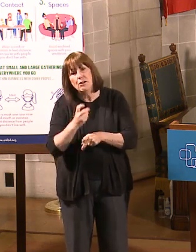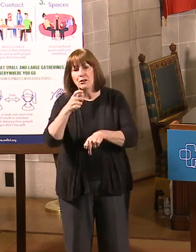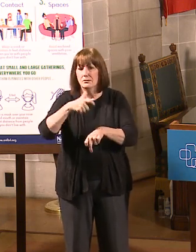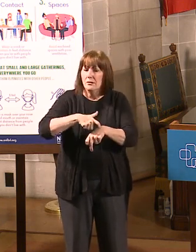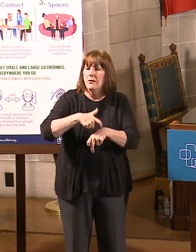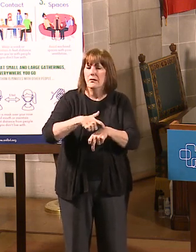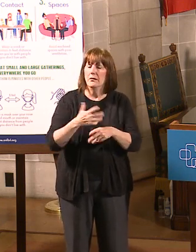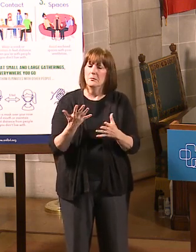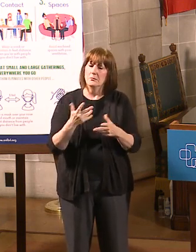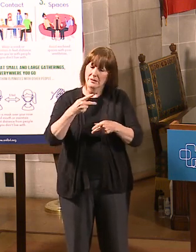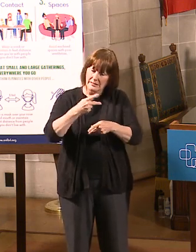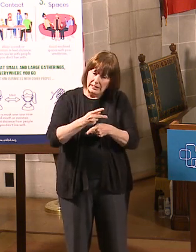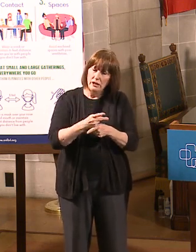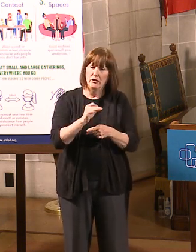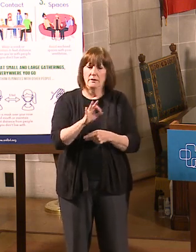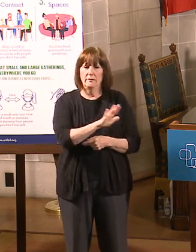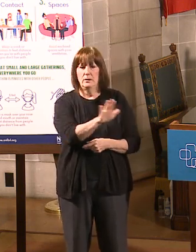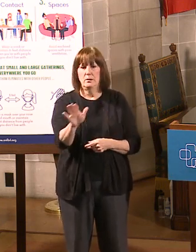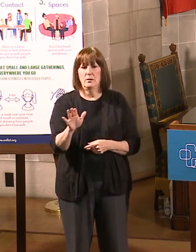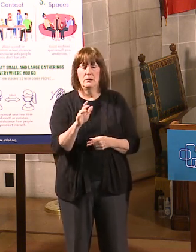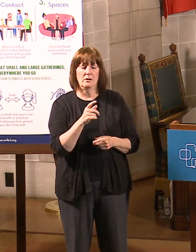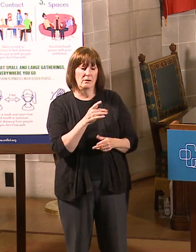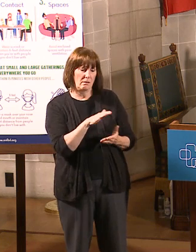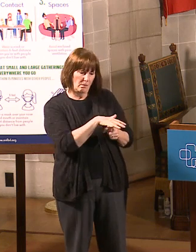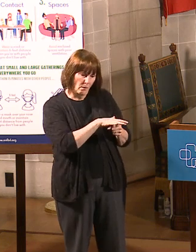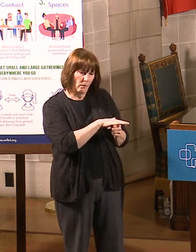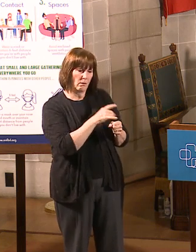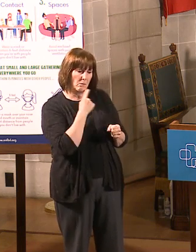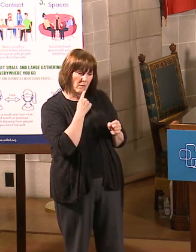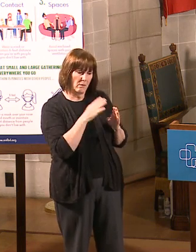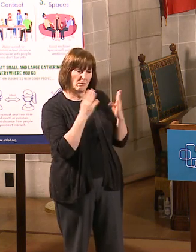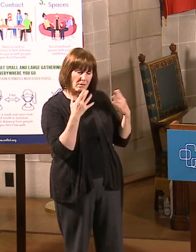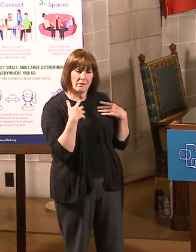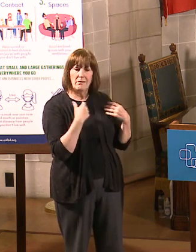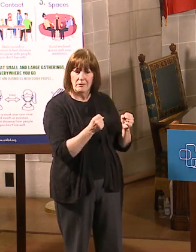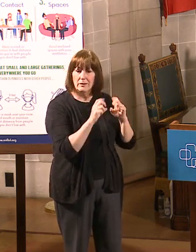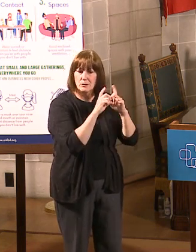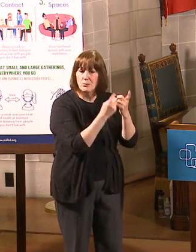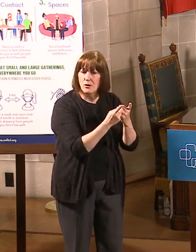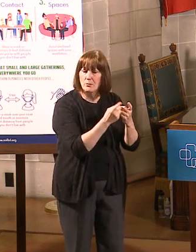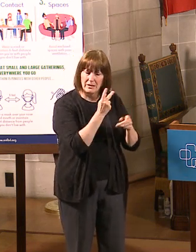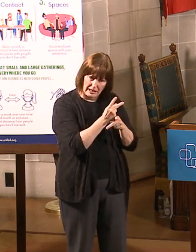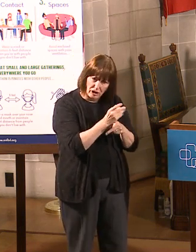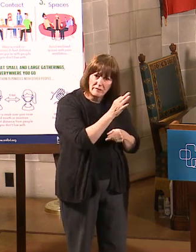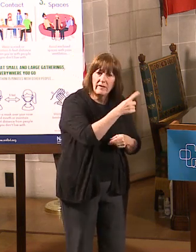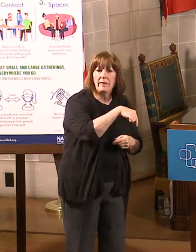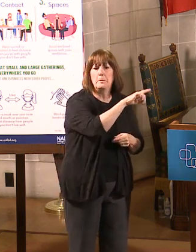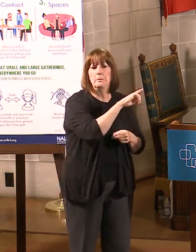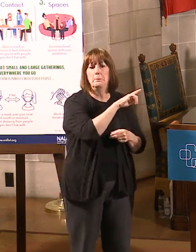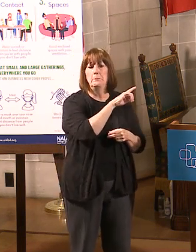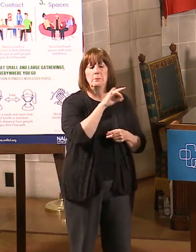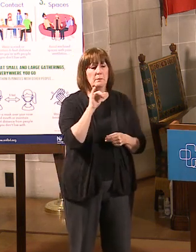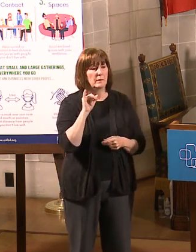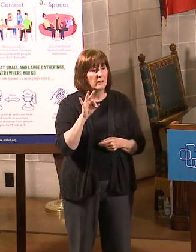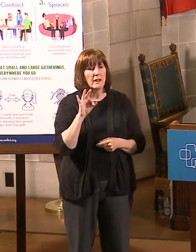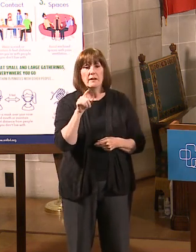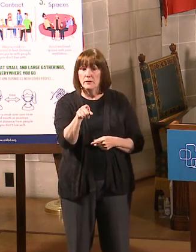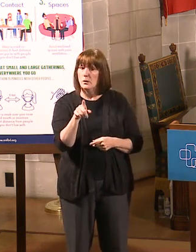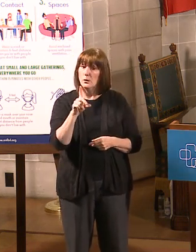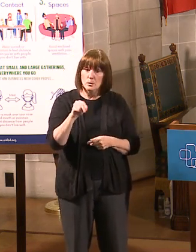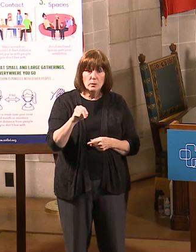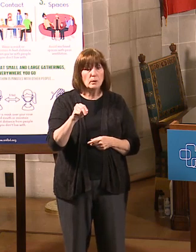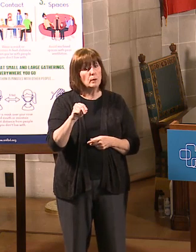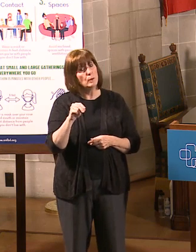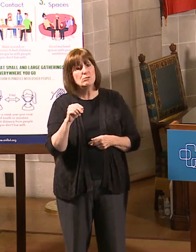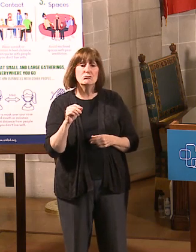take care of your local public health department as we're going through this pandemic. And if you do cross the line with